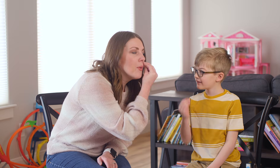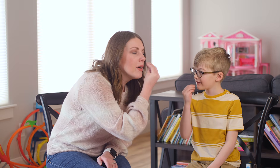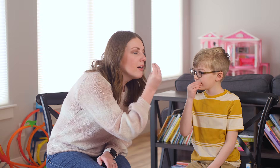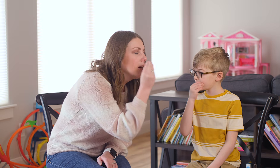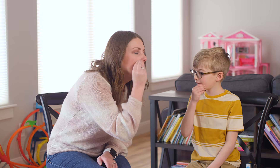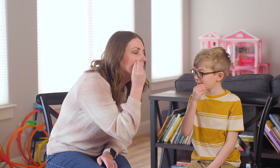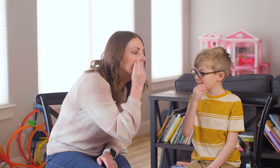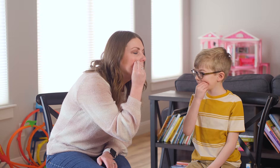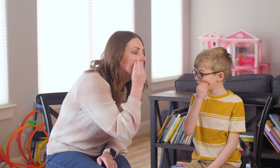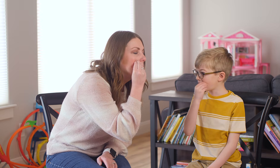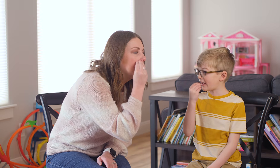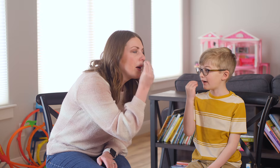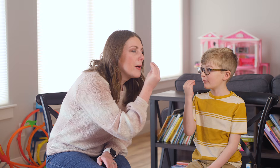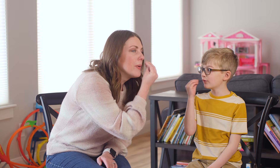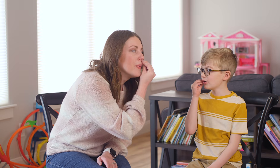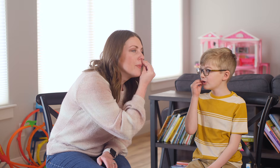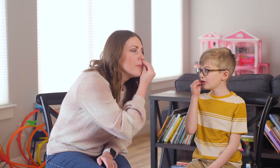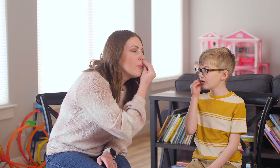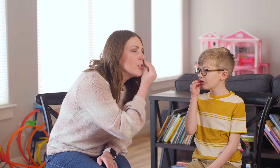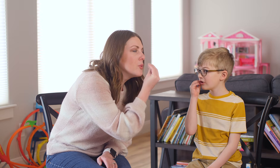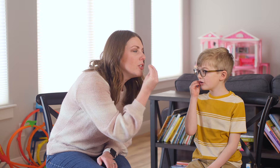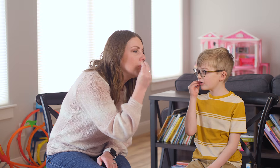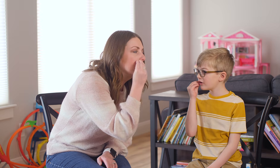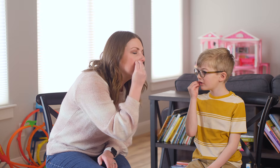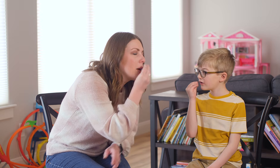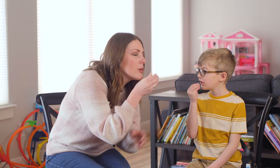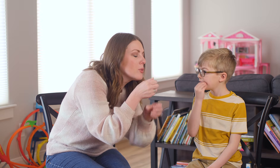flower? Flower. What do we do with flowers? We